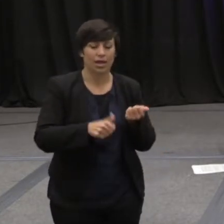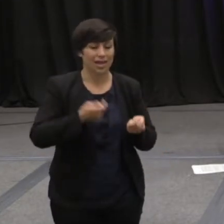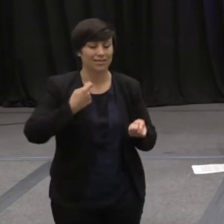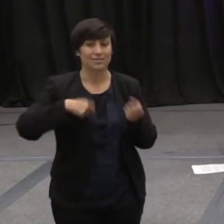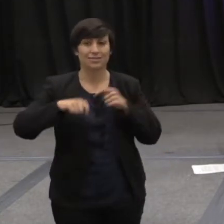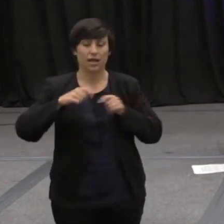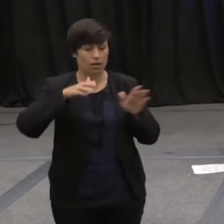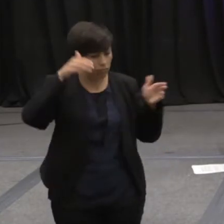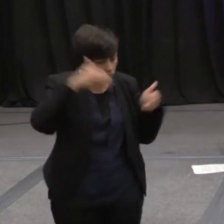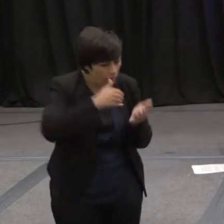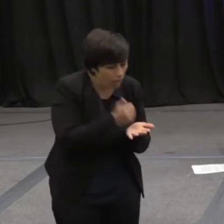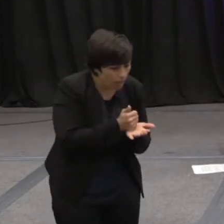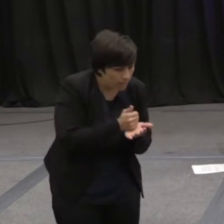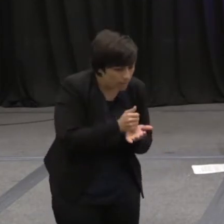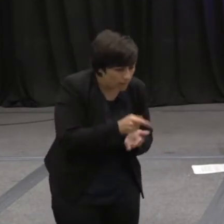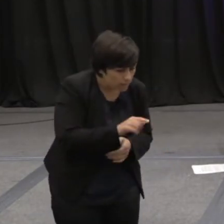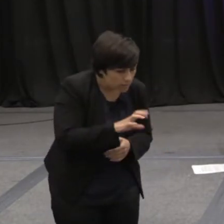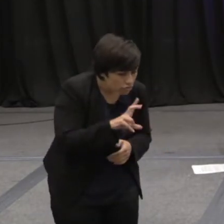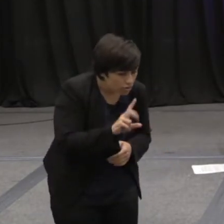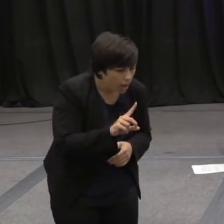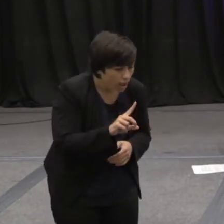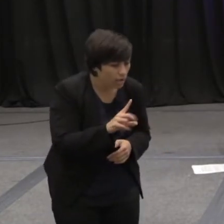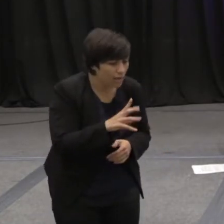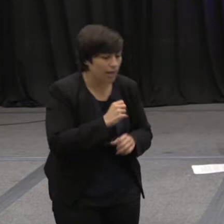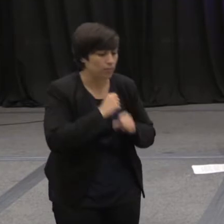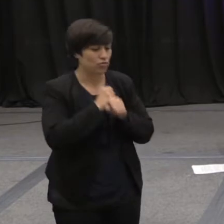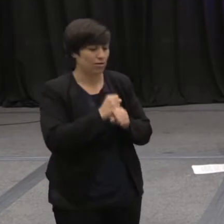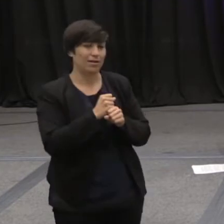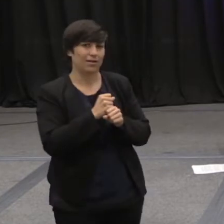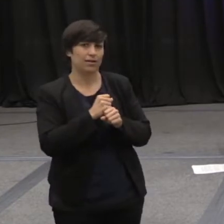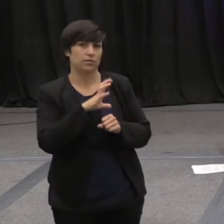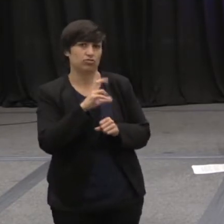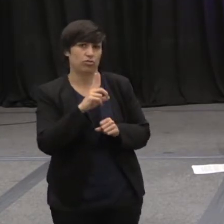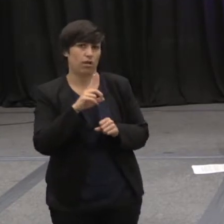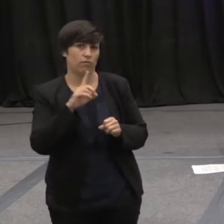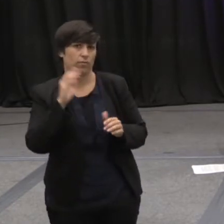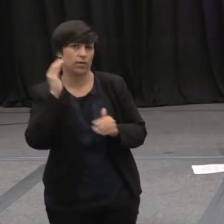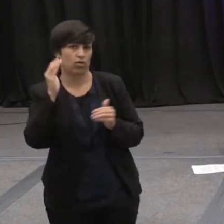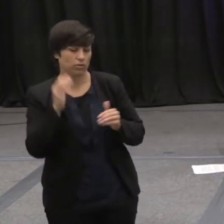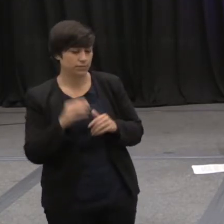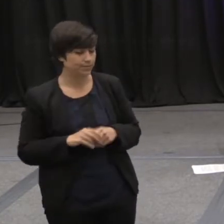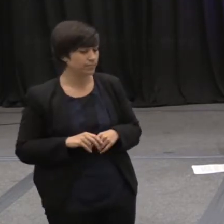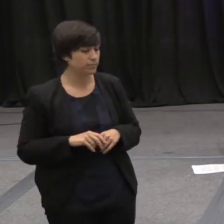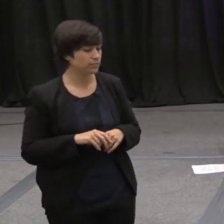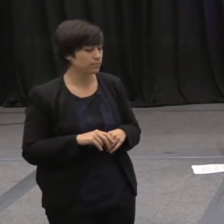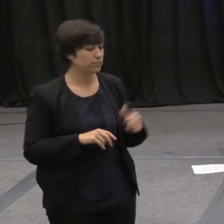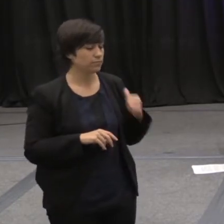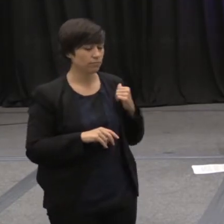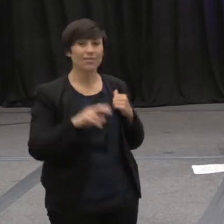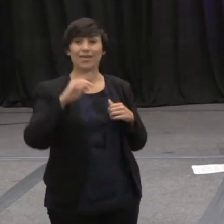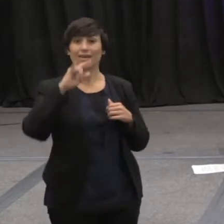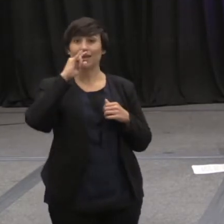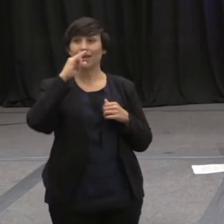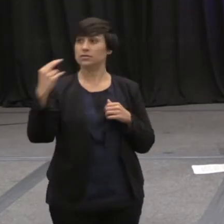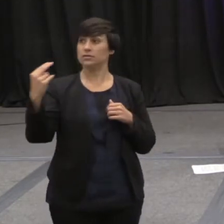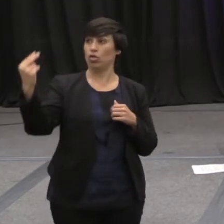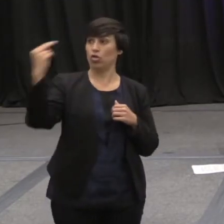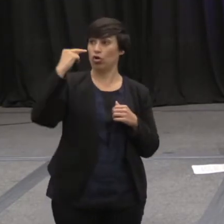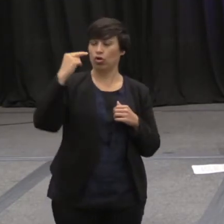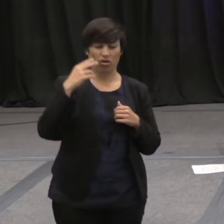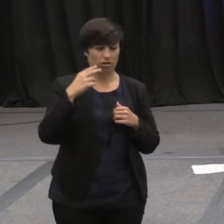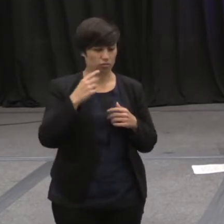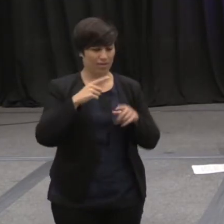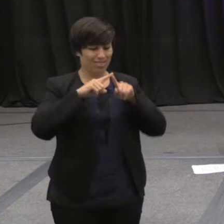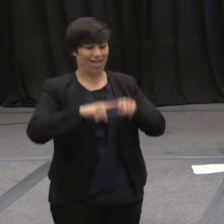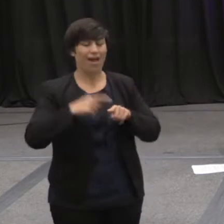stuff and protecting the child from the adult stuff. Right. Kids look to us to give each other meaning. And if we're going to talk about